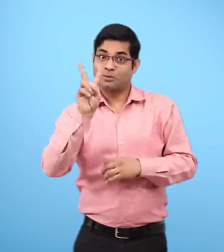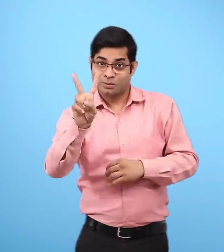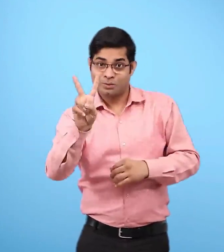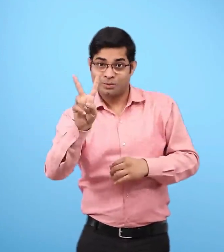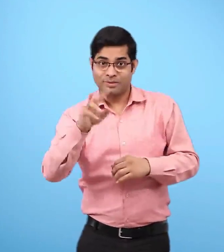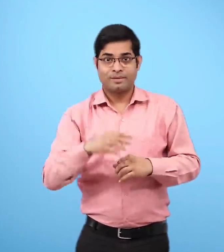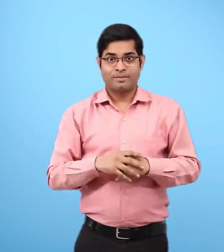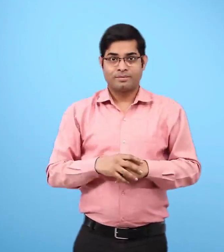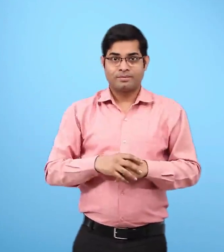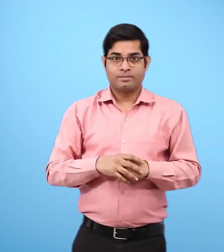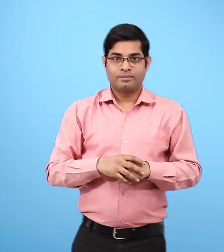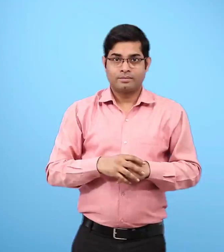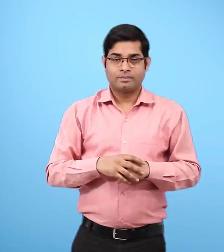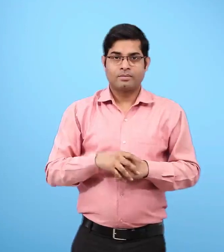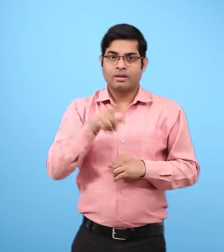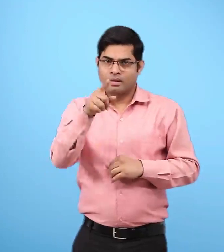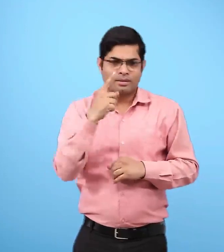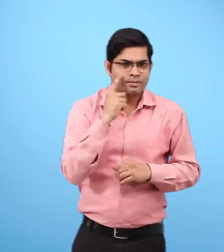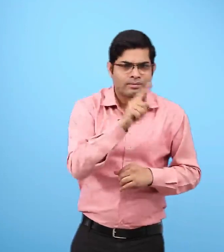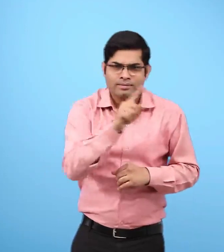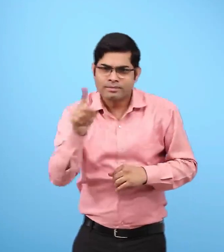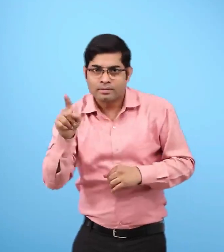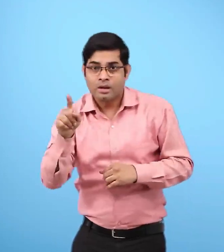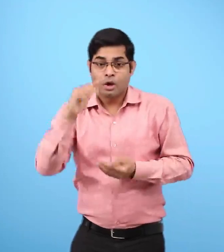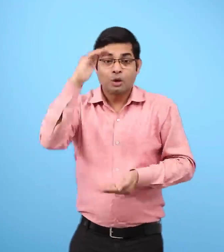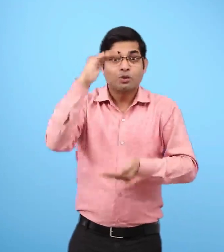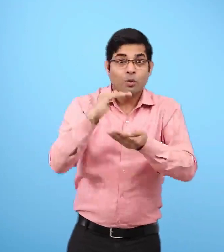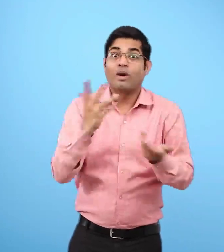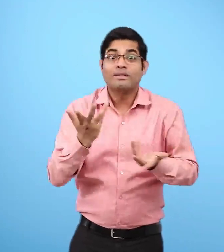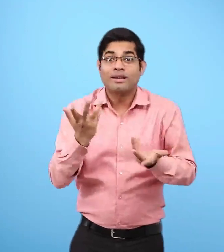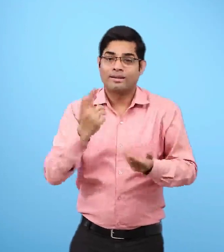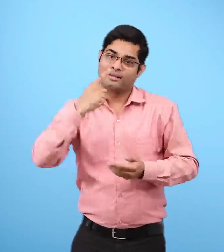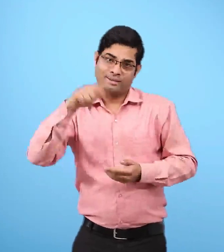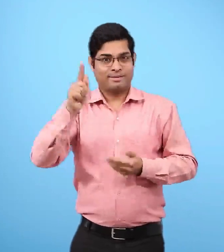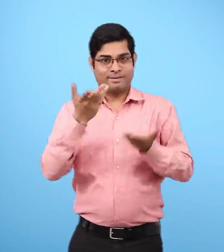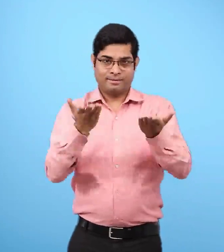2. Tick and identify the shortest.